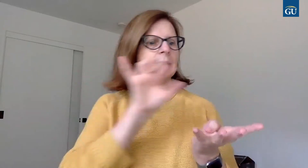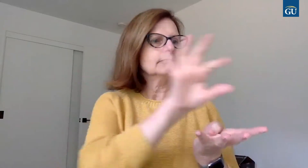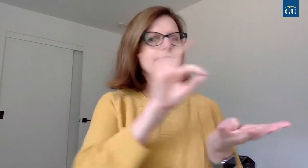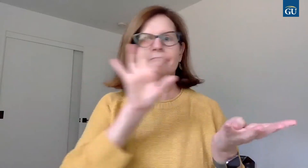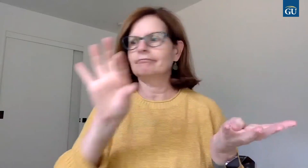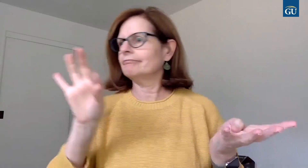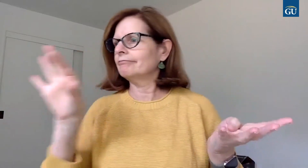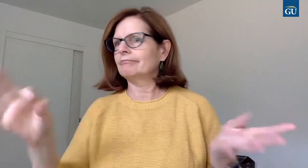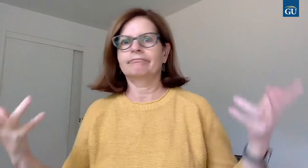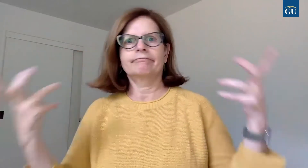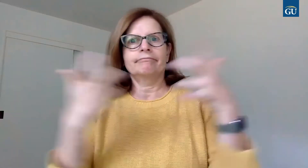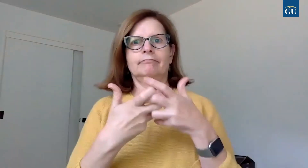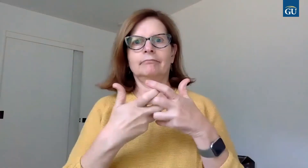language.